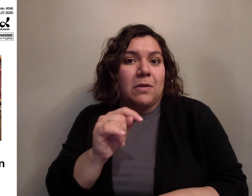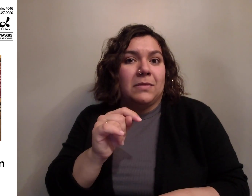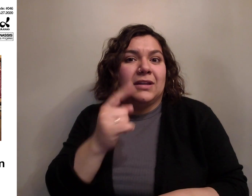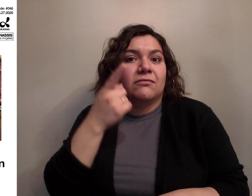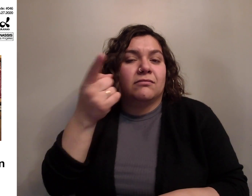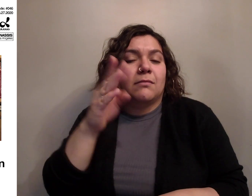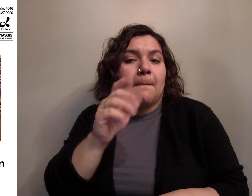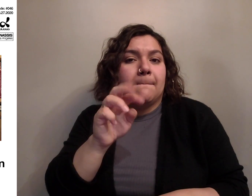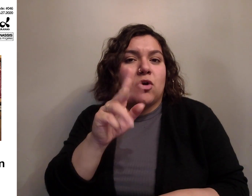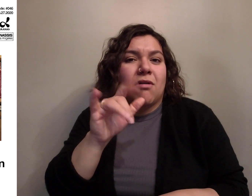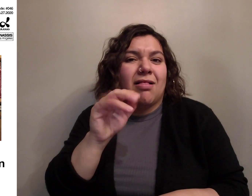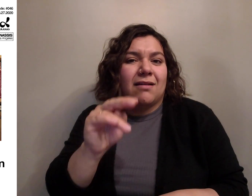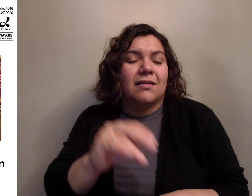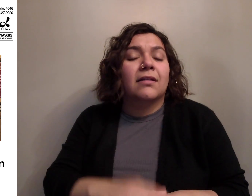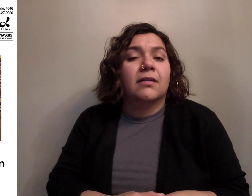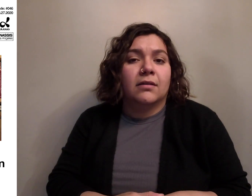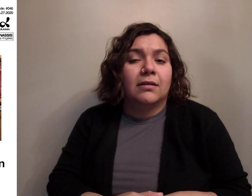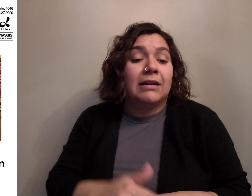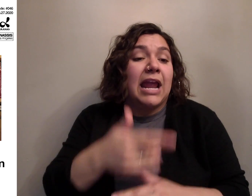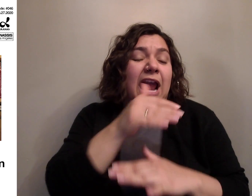his apartment in Berlin.